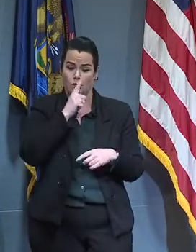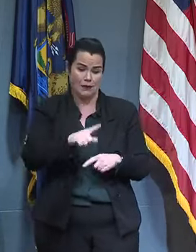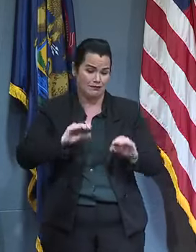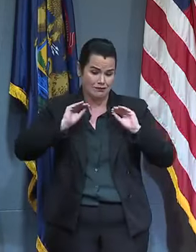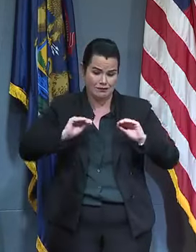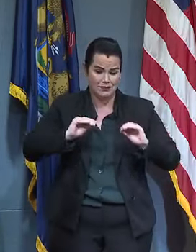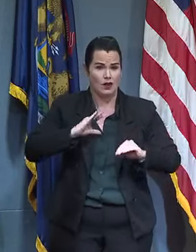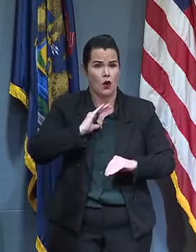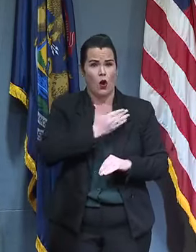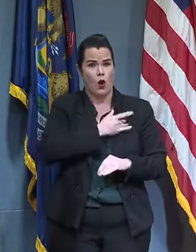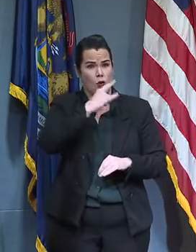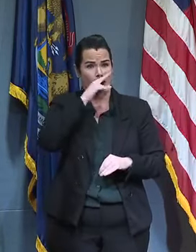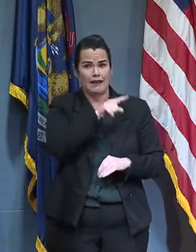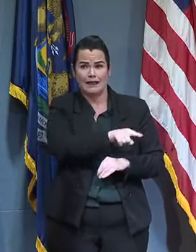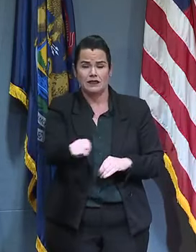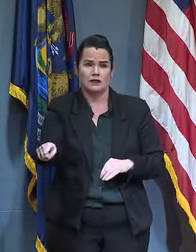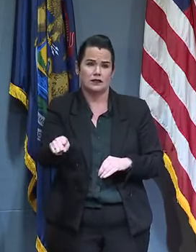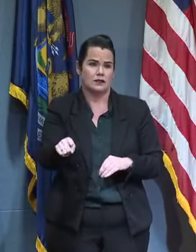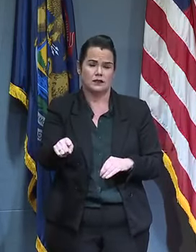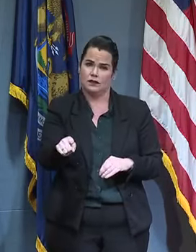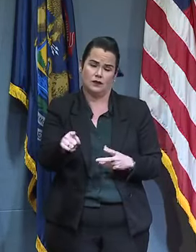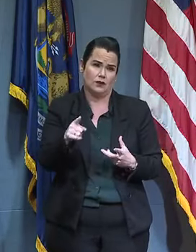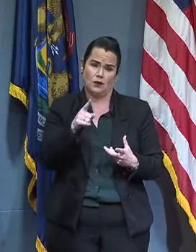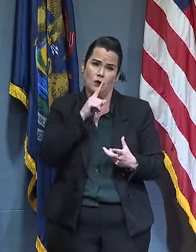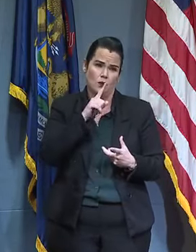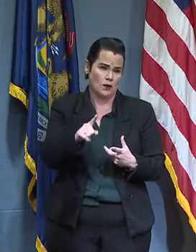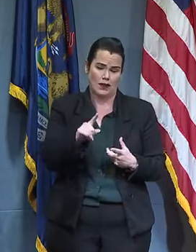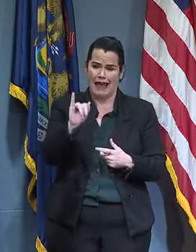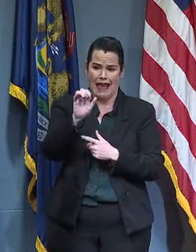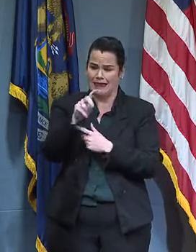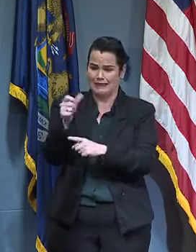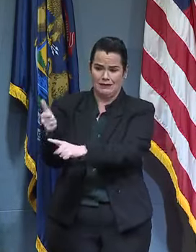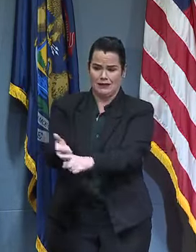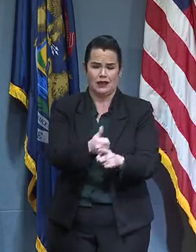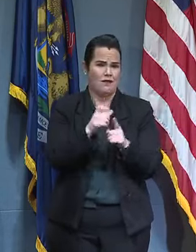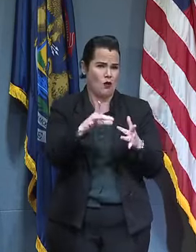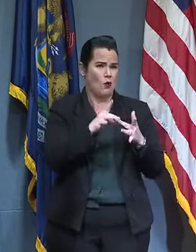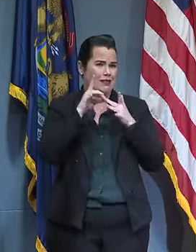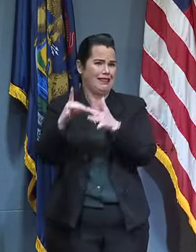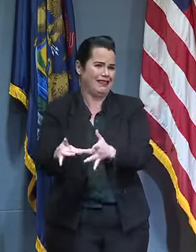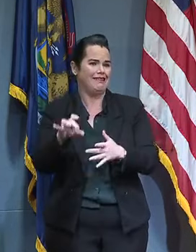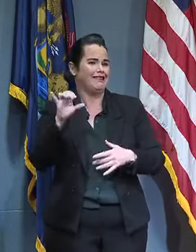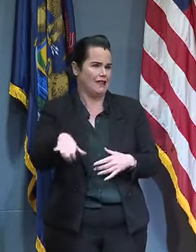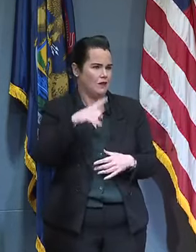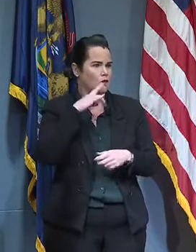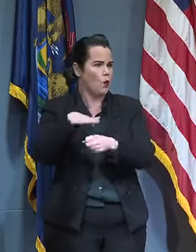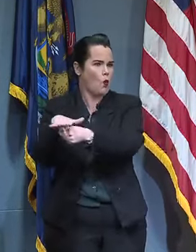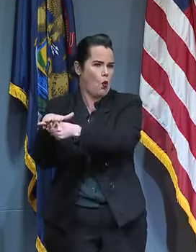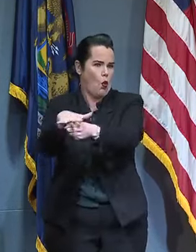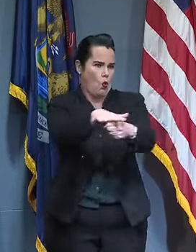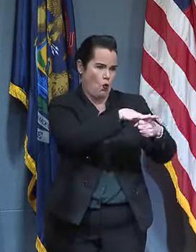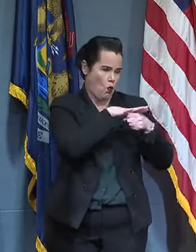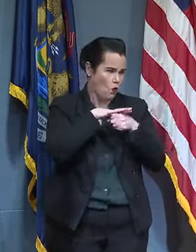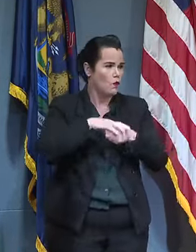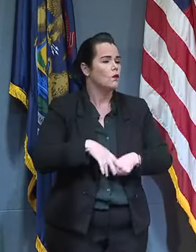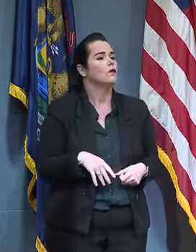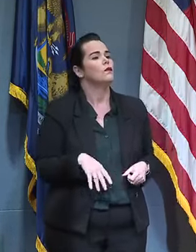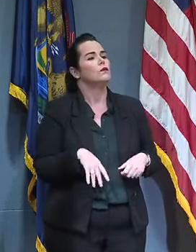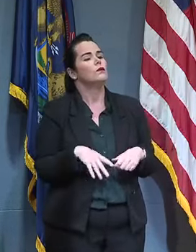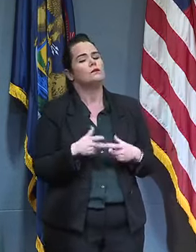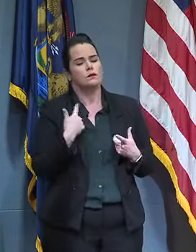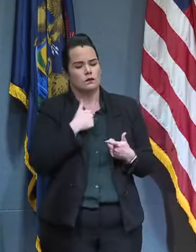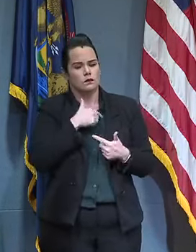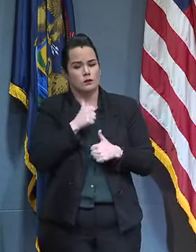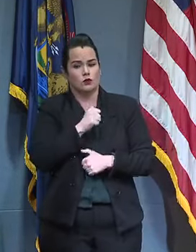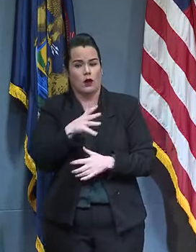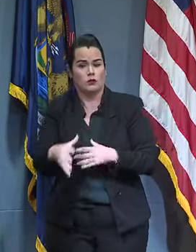something that we are well into. ISDs are leading that effort at the local level. We are working incredibly hard to supplement